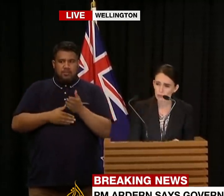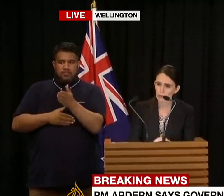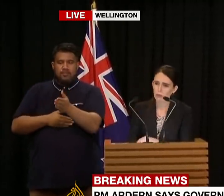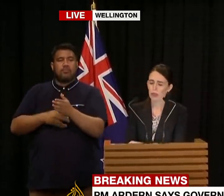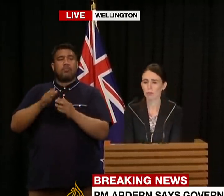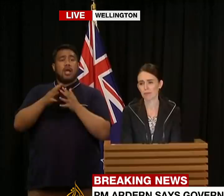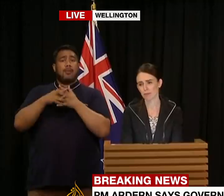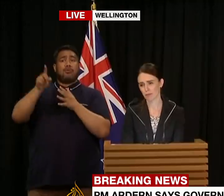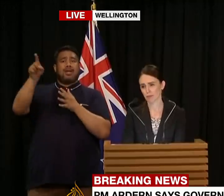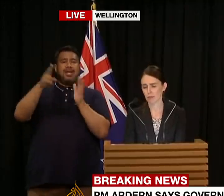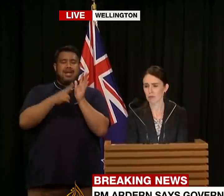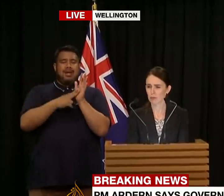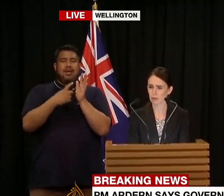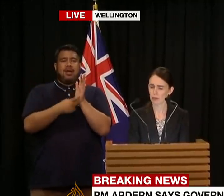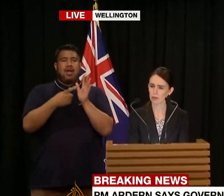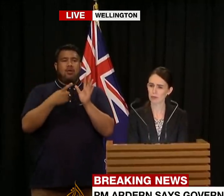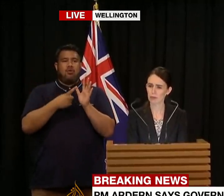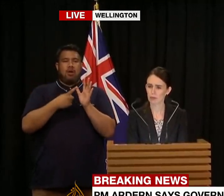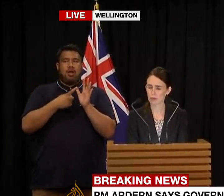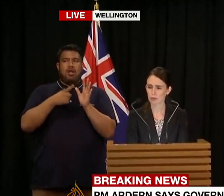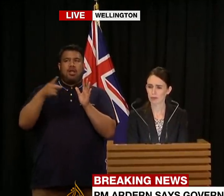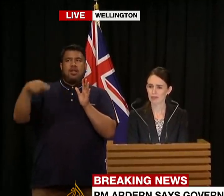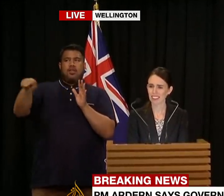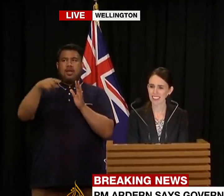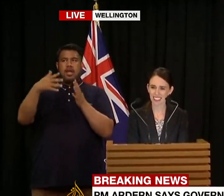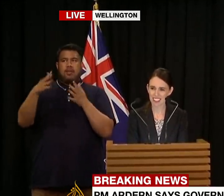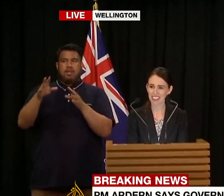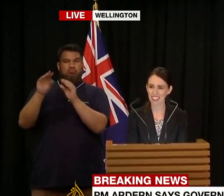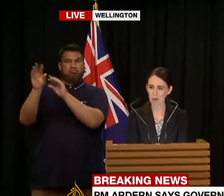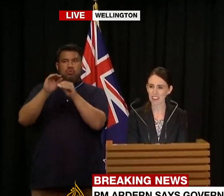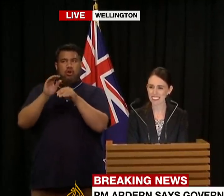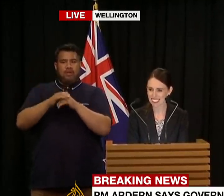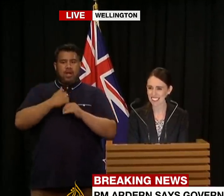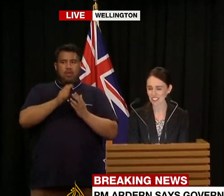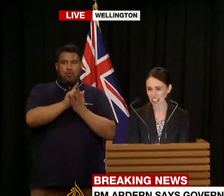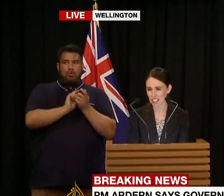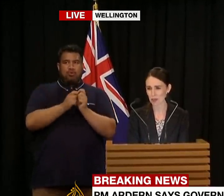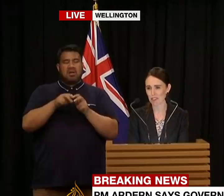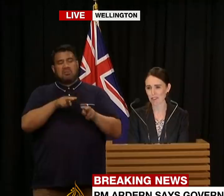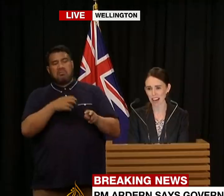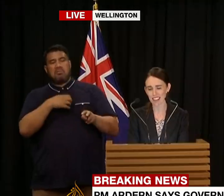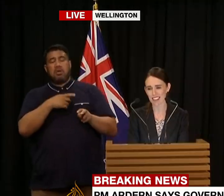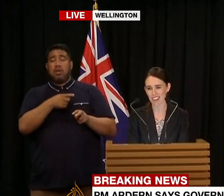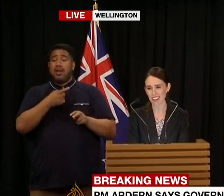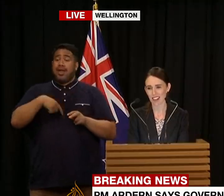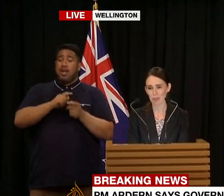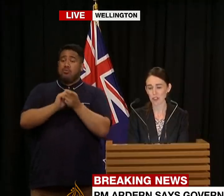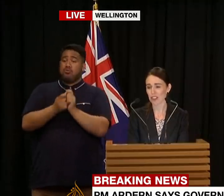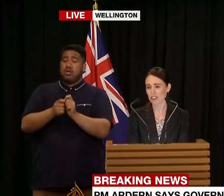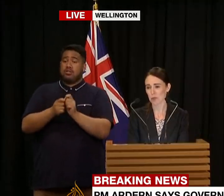NRA about New Zealand changing its gun laws. What's your message to that organisation? That in our minds, this change will have the